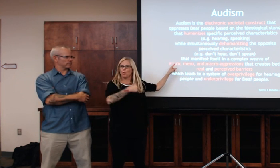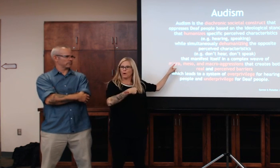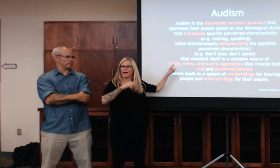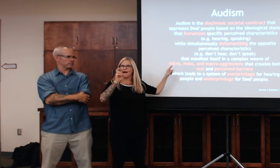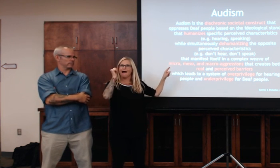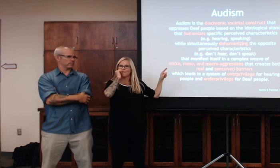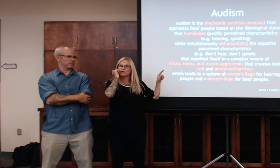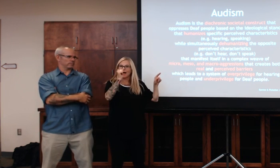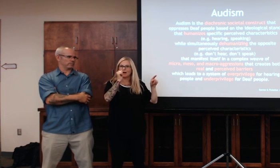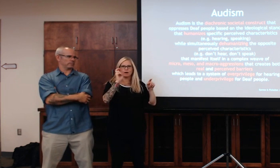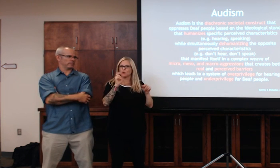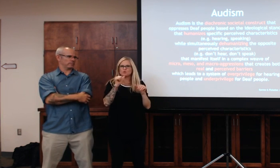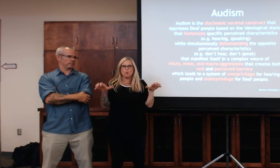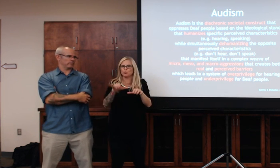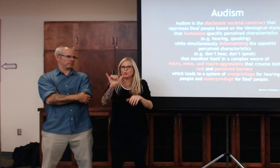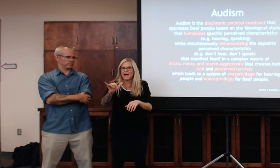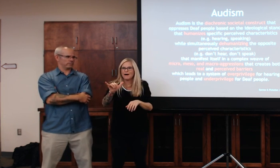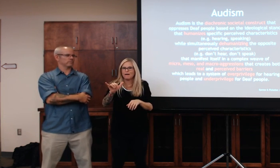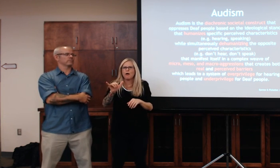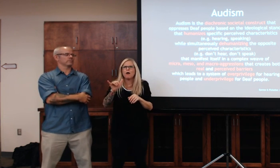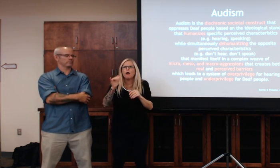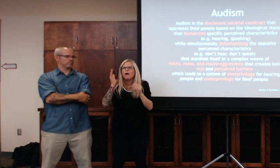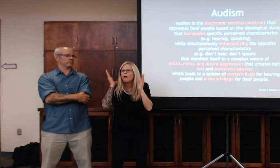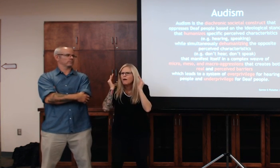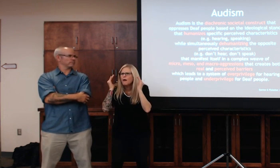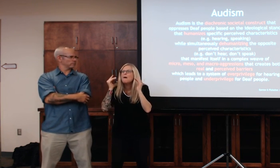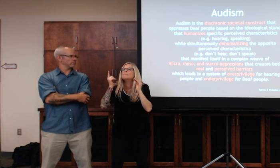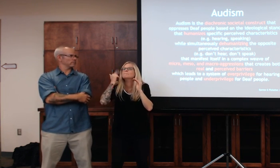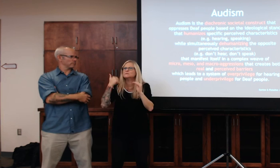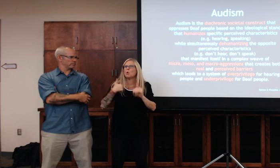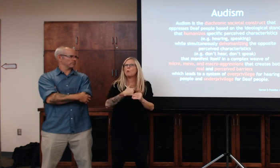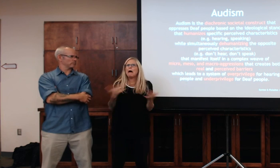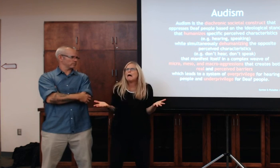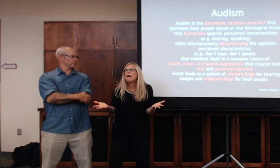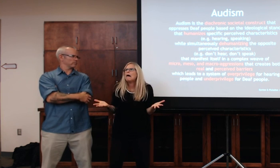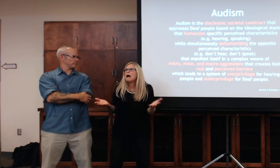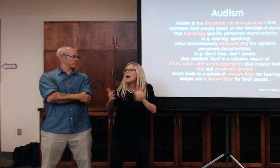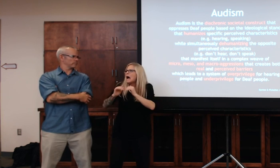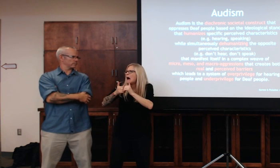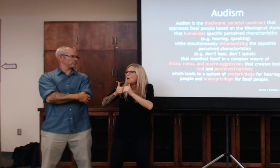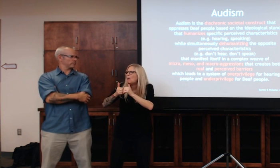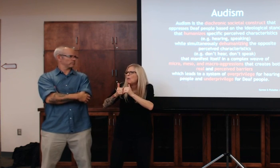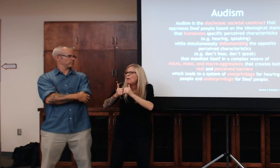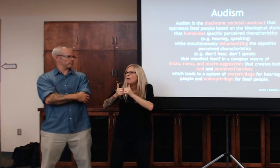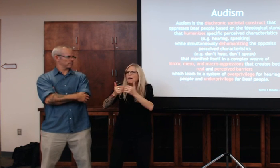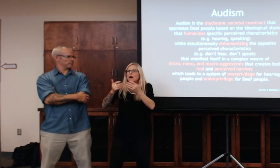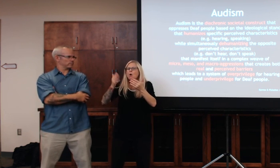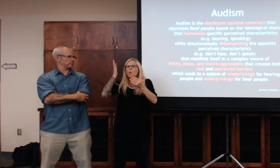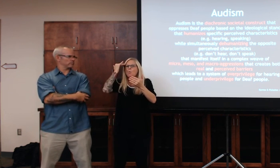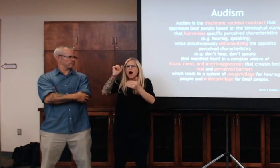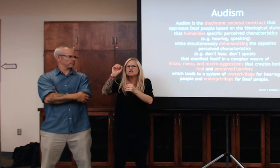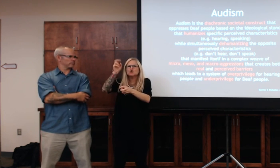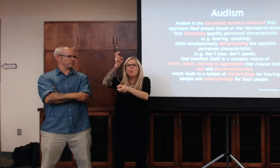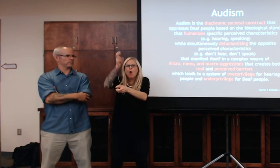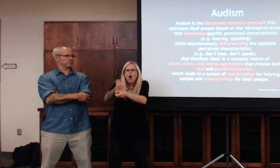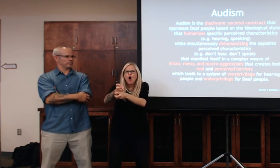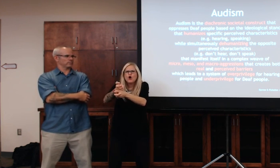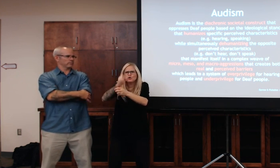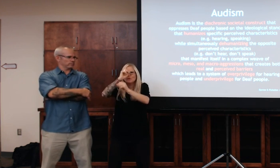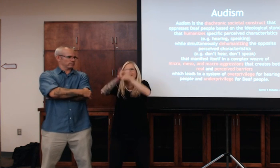So I think we on a daily basis don't do that. And the reason is, we think, how? Why is it so